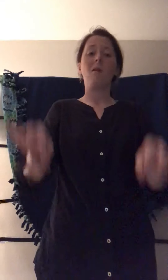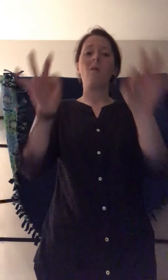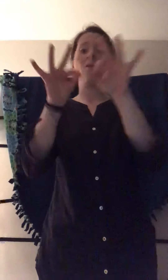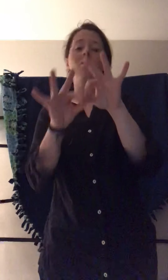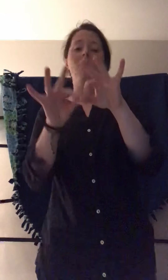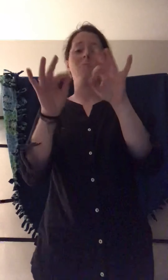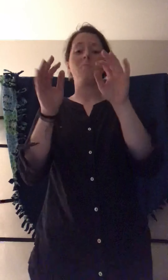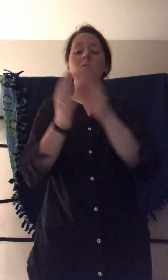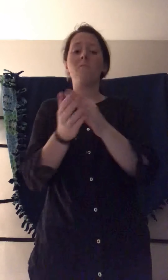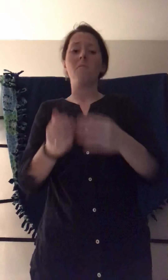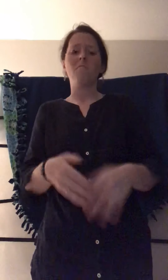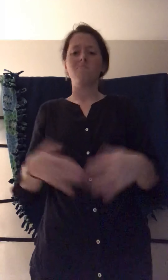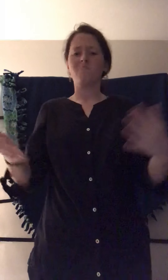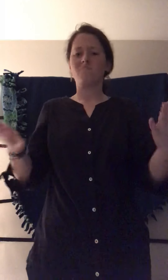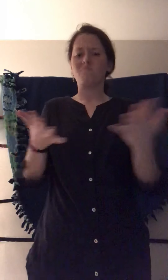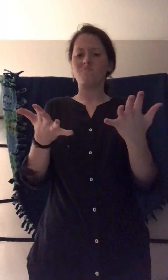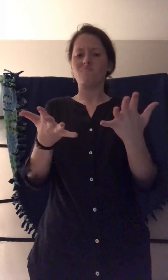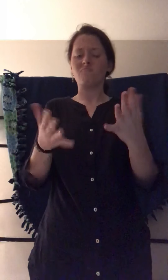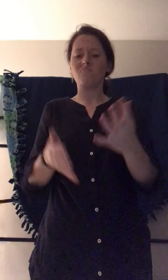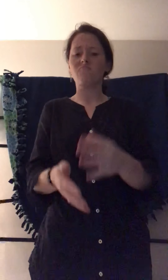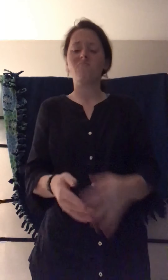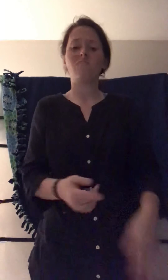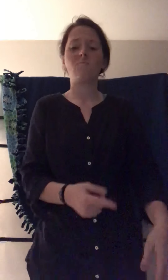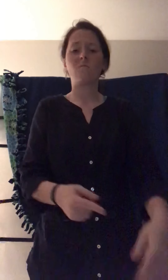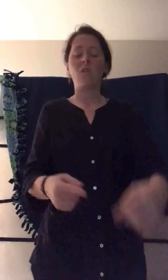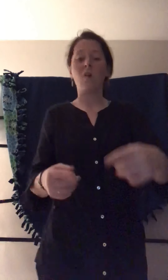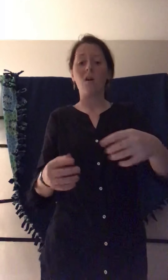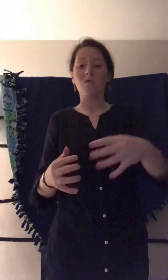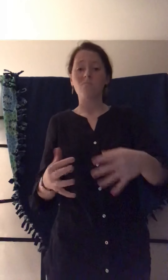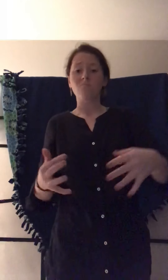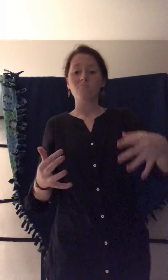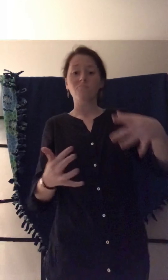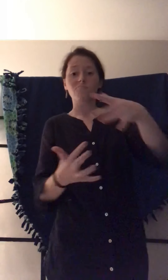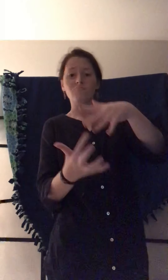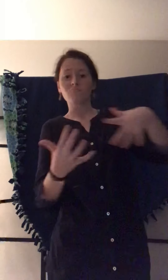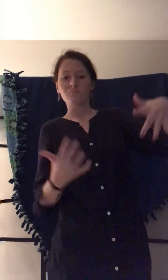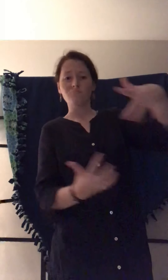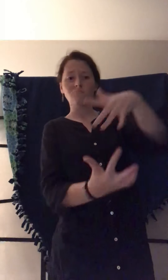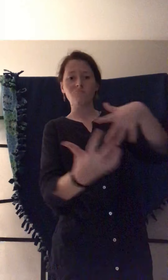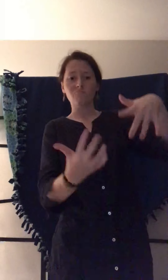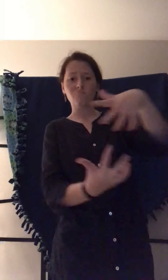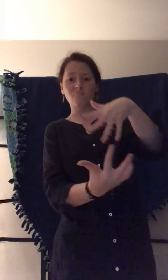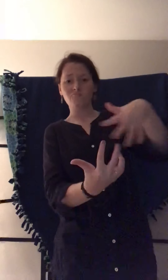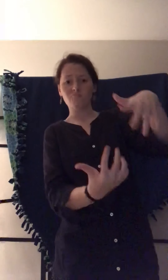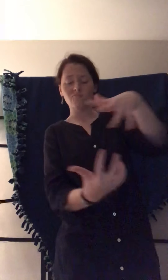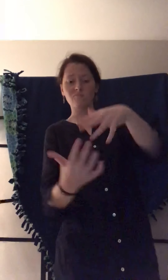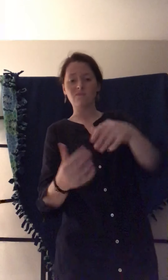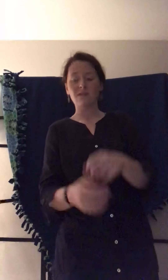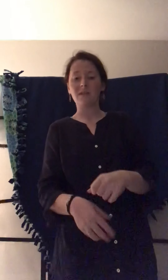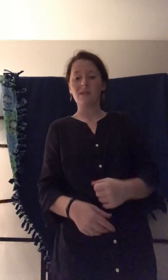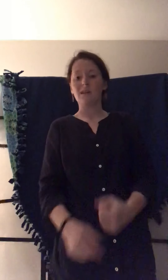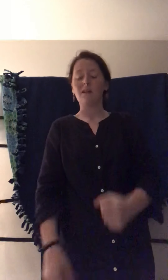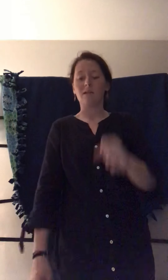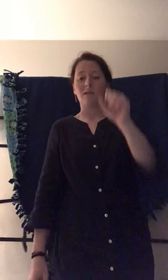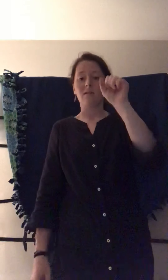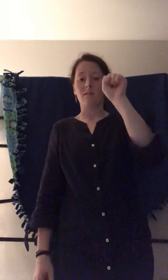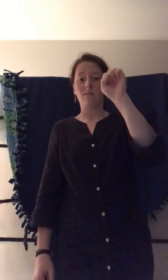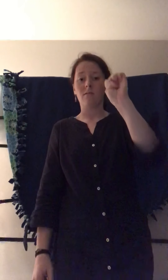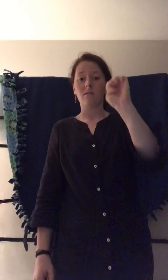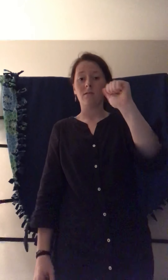where it will make landfall and, what everyone really wants to know, what they will name it. But while we wait, let's take a minute to consider why we